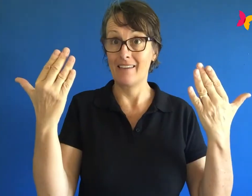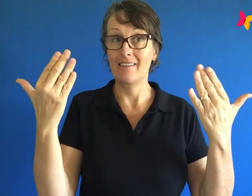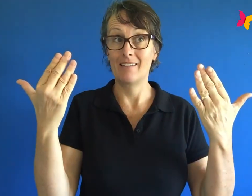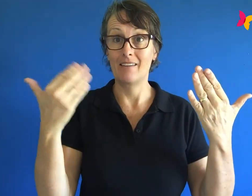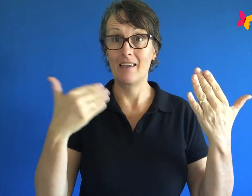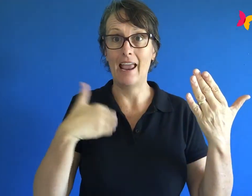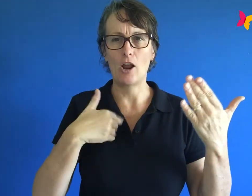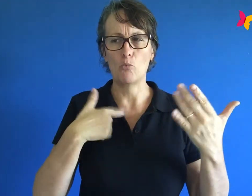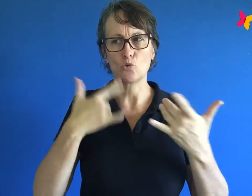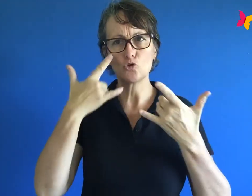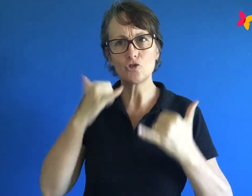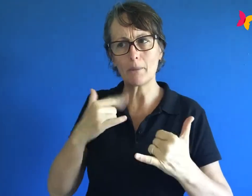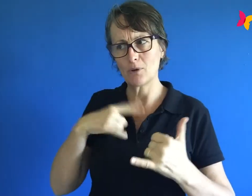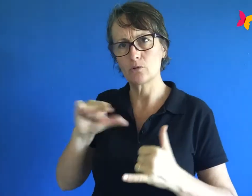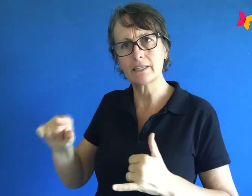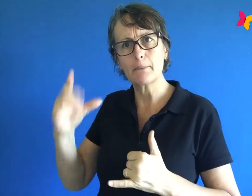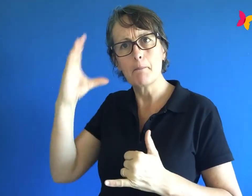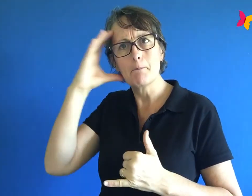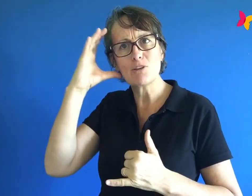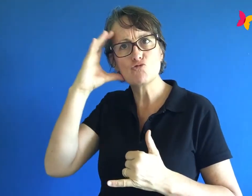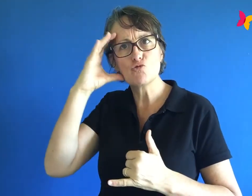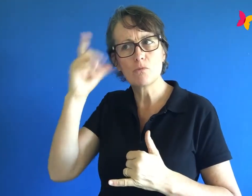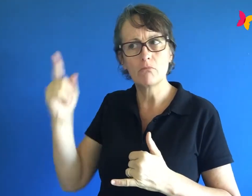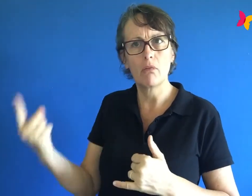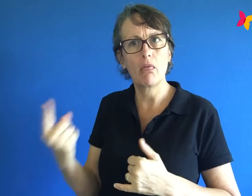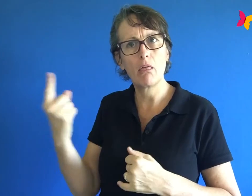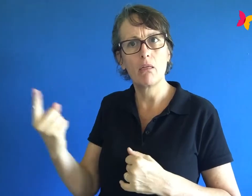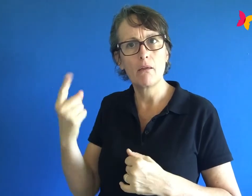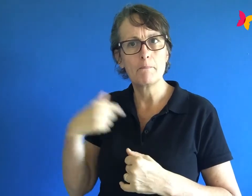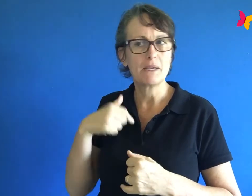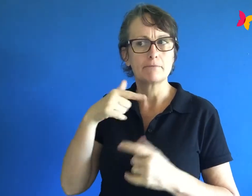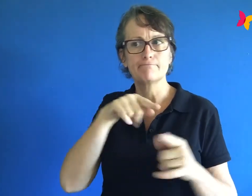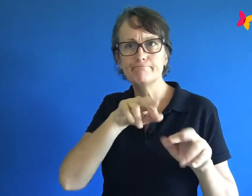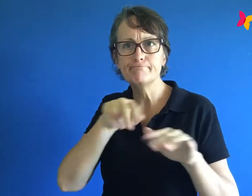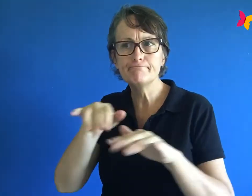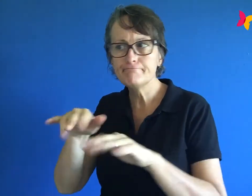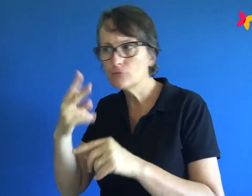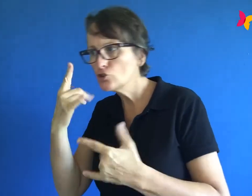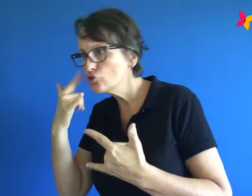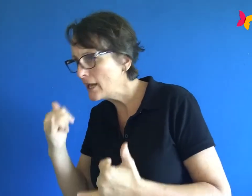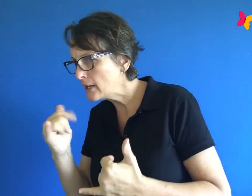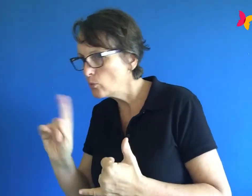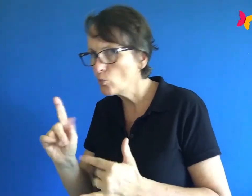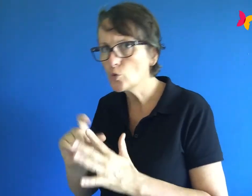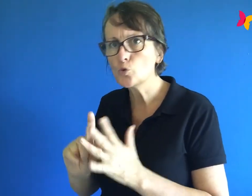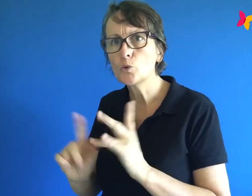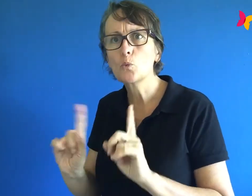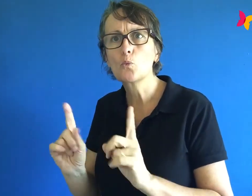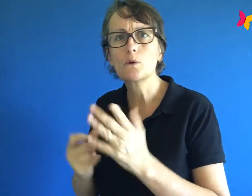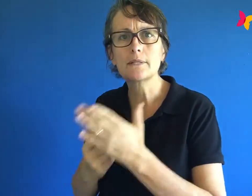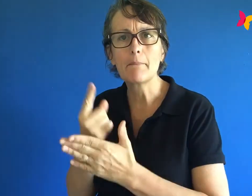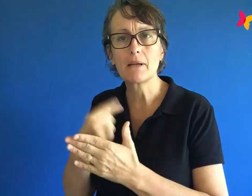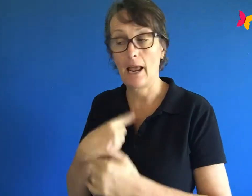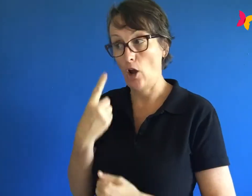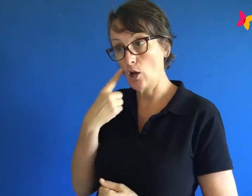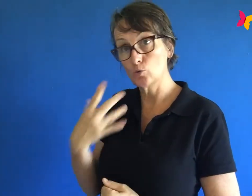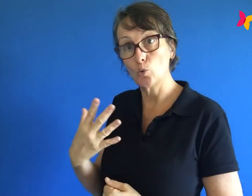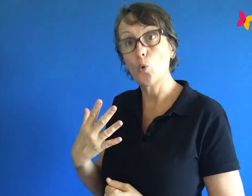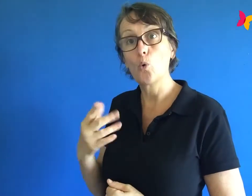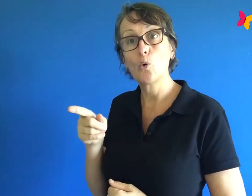because I guess I was just checking in to see what was up, and I noticed that he